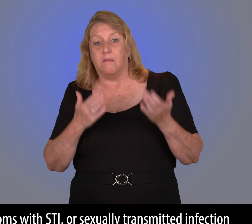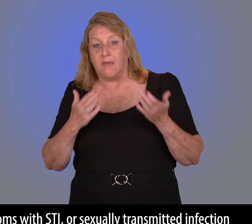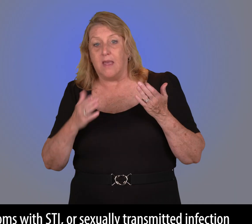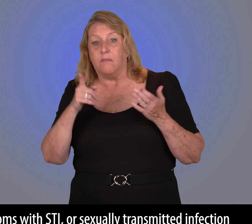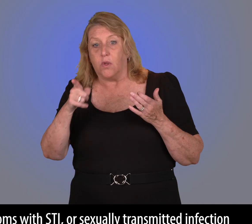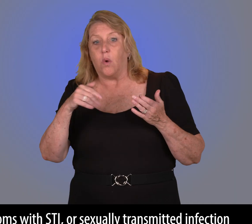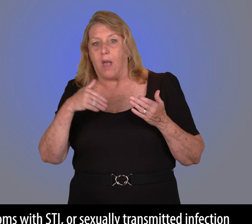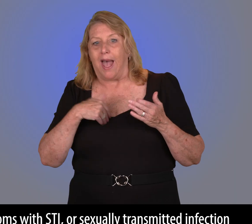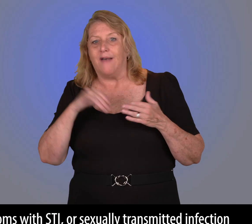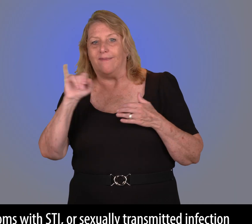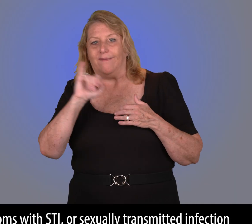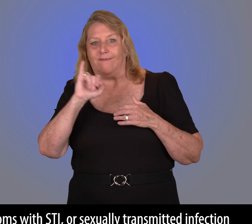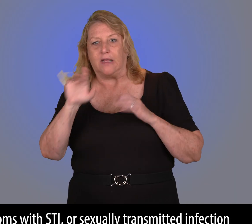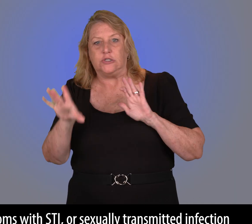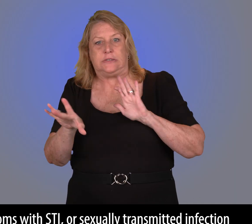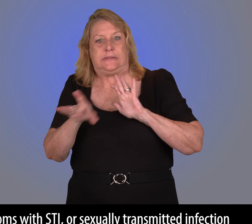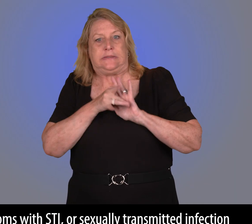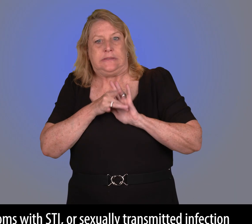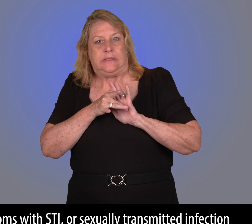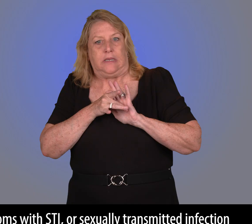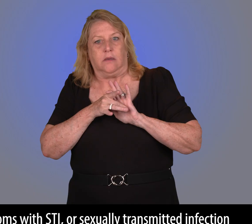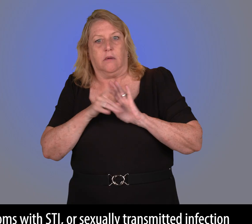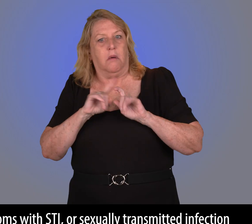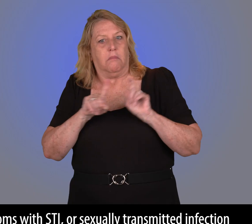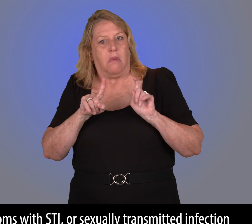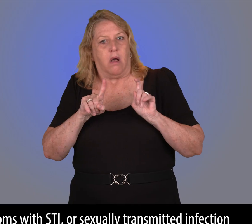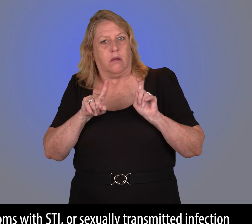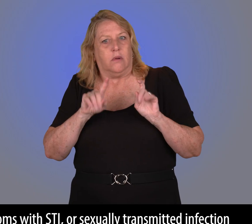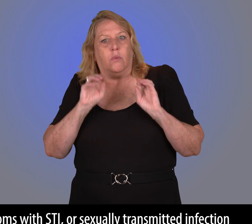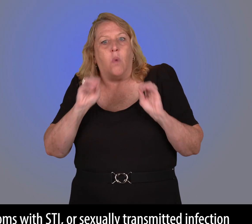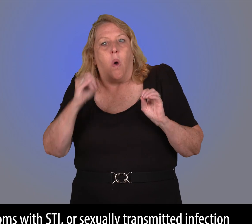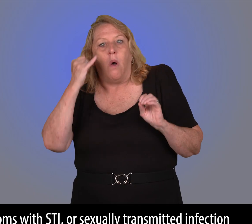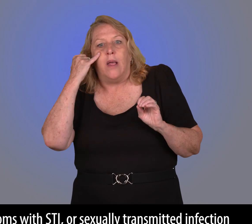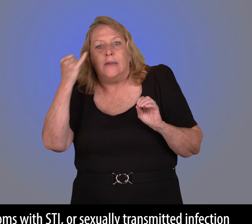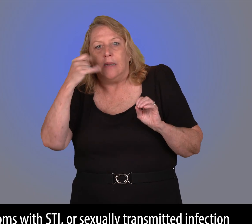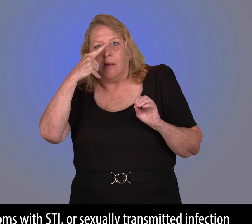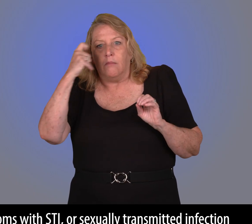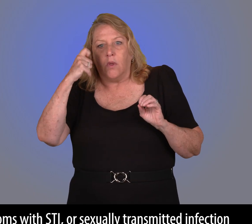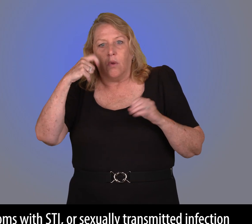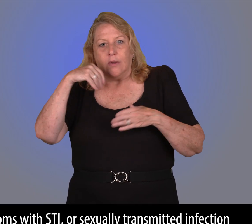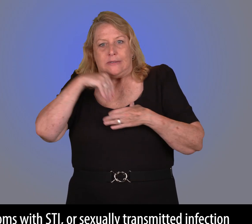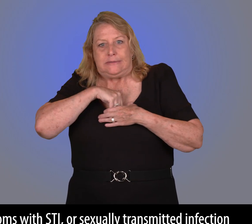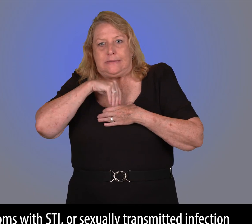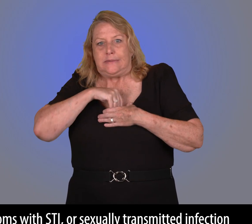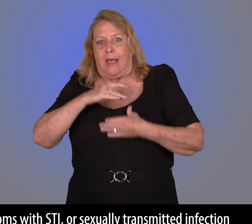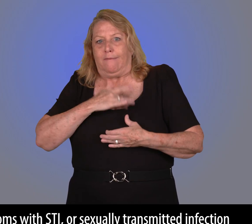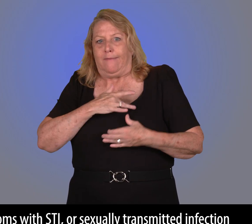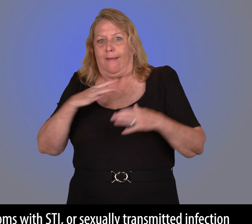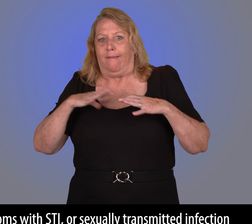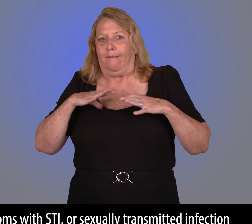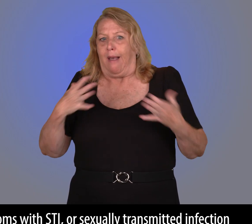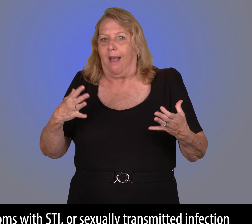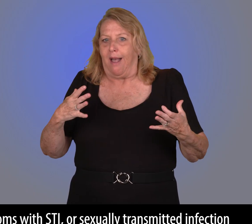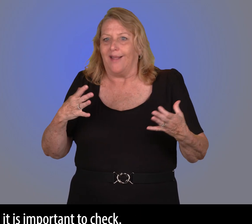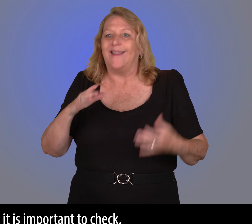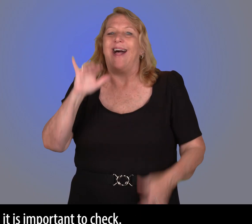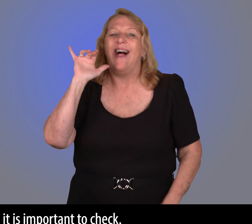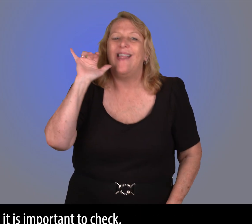You may not have symptoms with STI or sexually transmitted infection, and it is